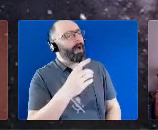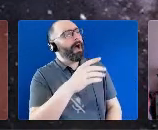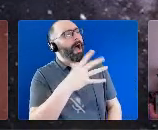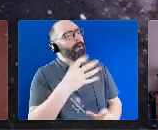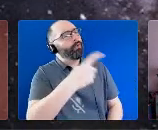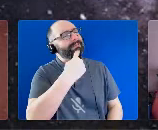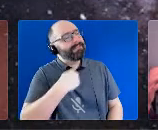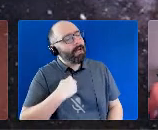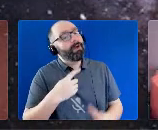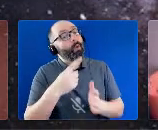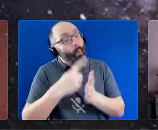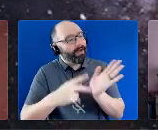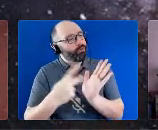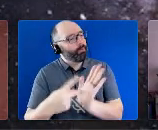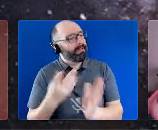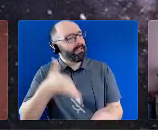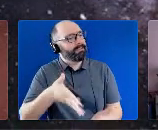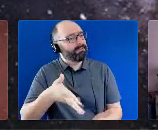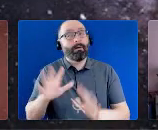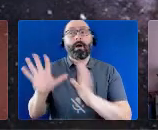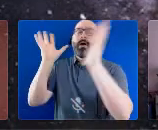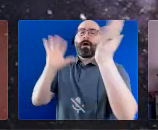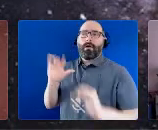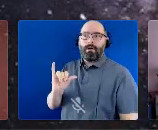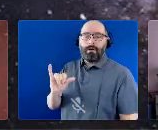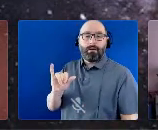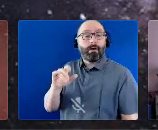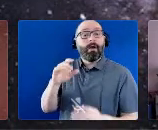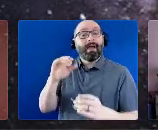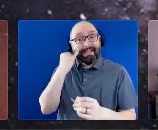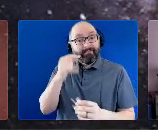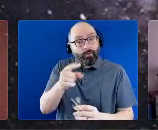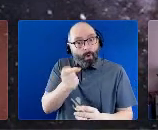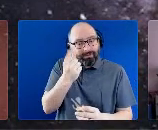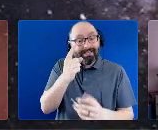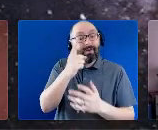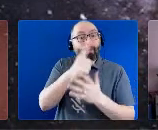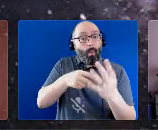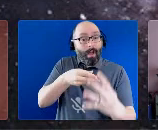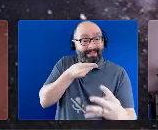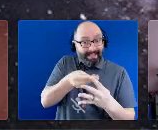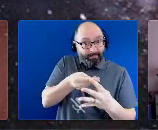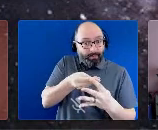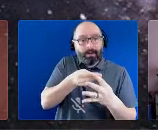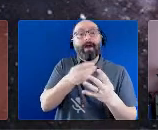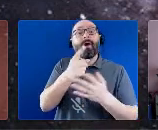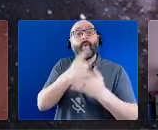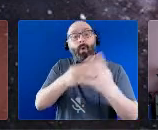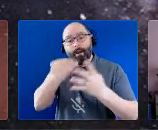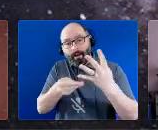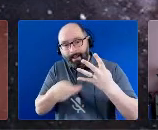are, or something, right? Going through an input to output gets you on the same page with the interviewer. So you're solving the right problem, not